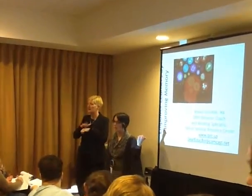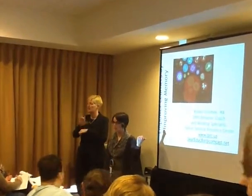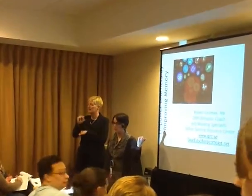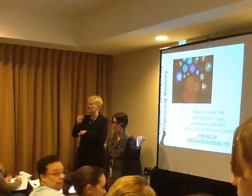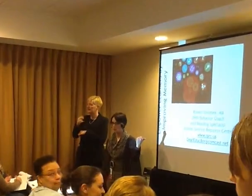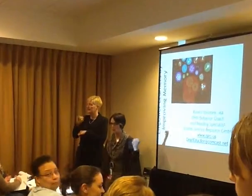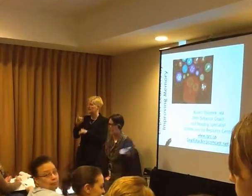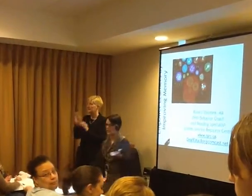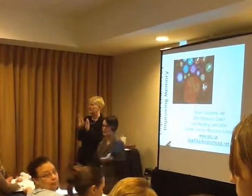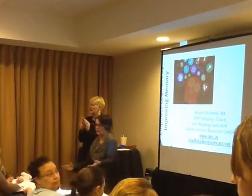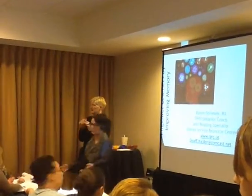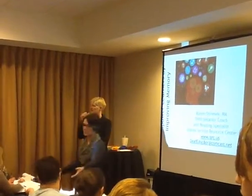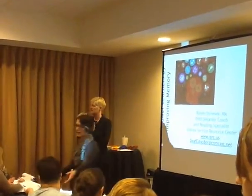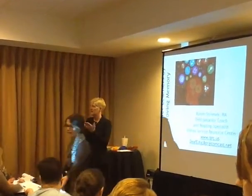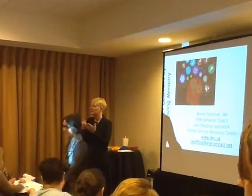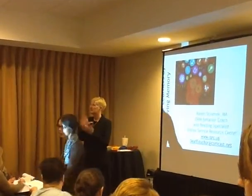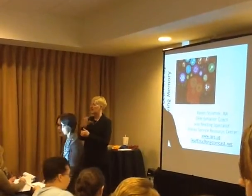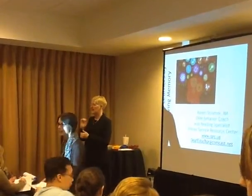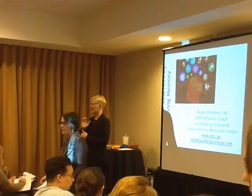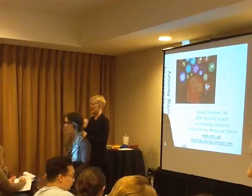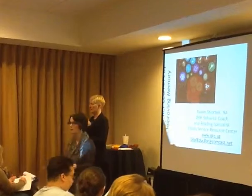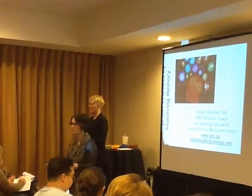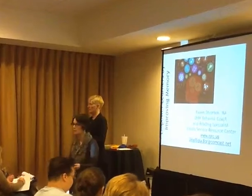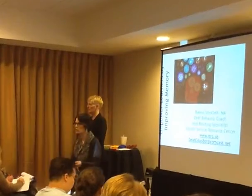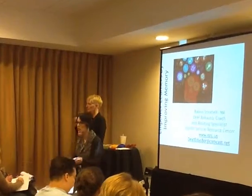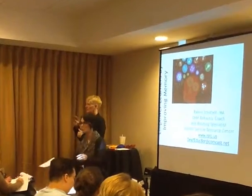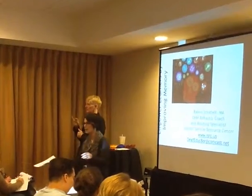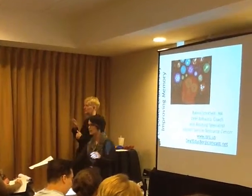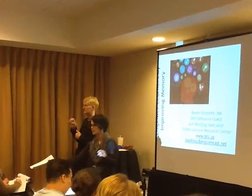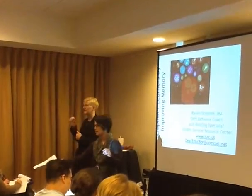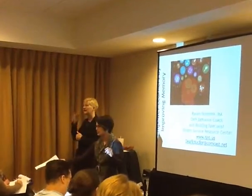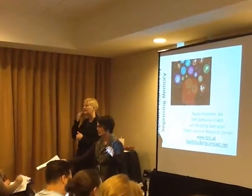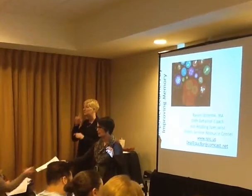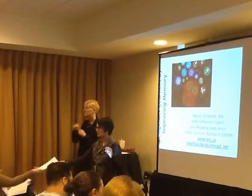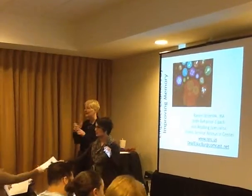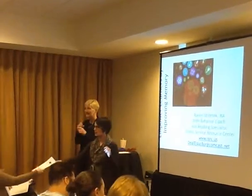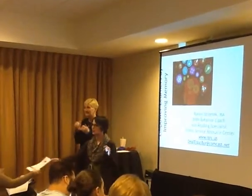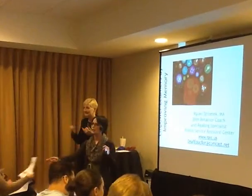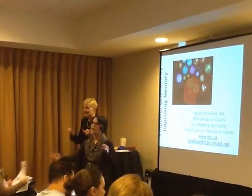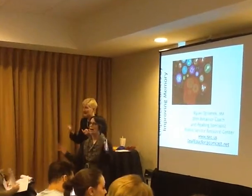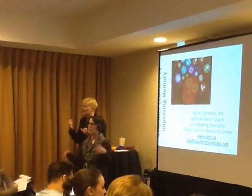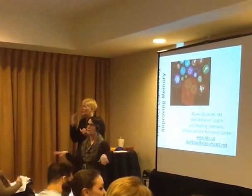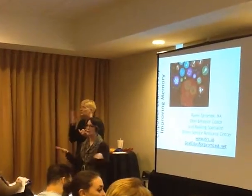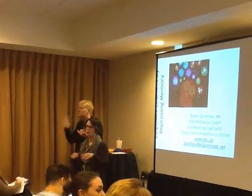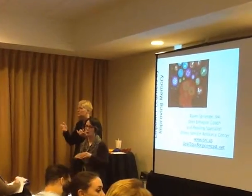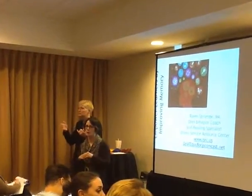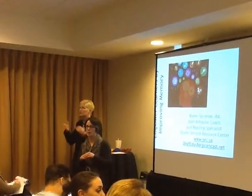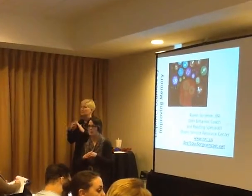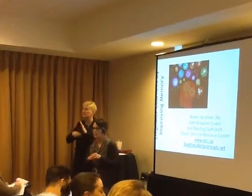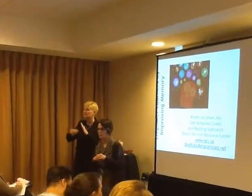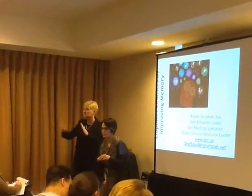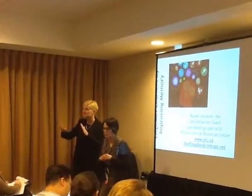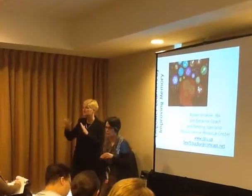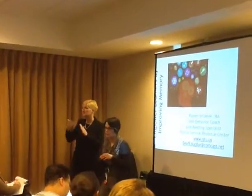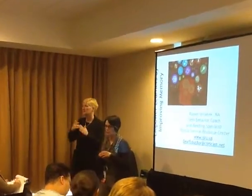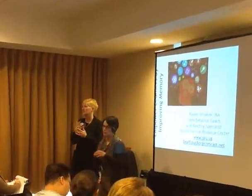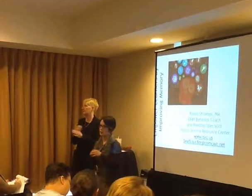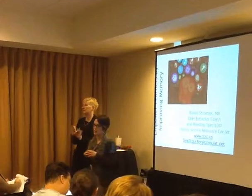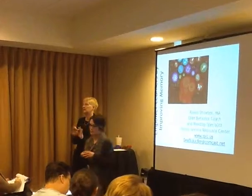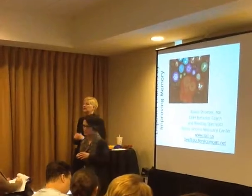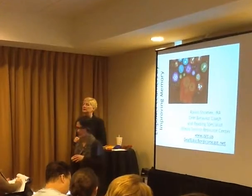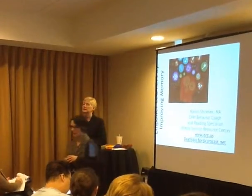our website. So if you can't get them today and you would like them in the future, or to pass it along to other people in your programs, feel free